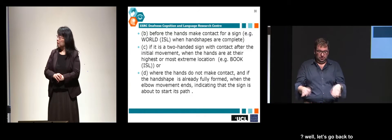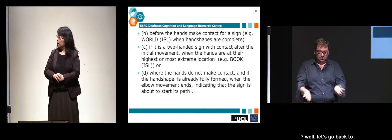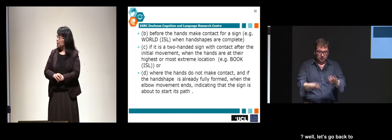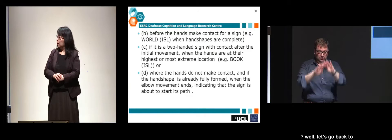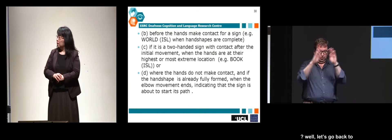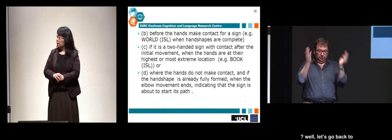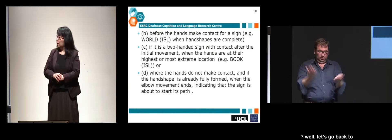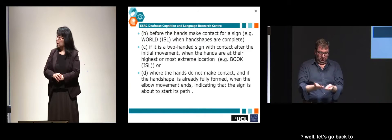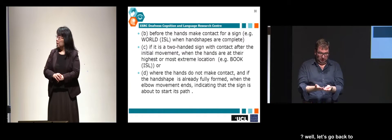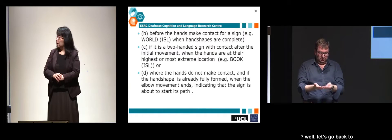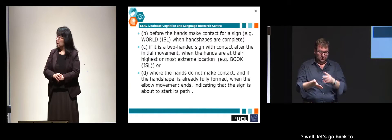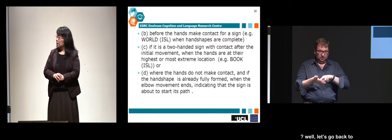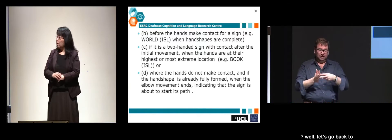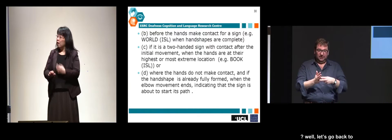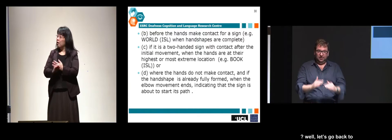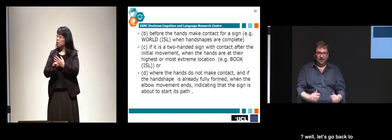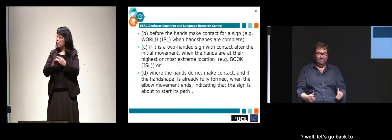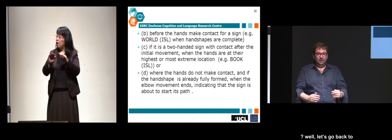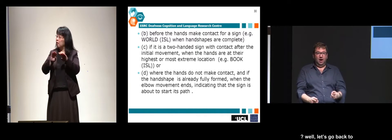again.